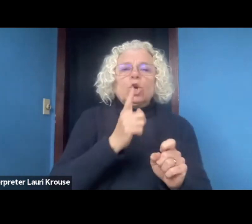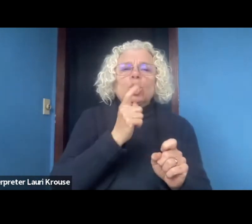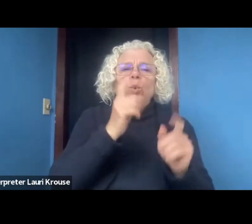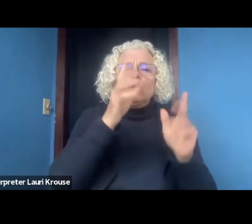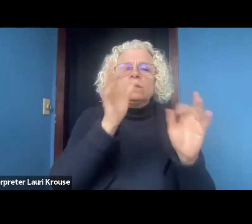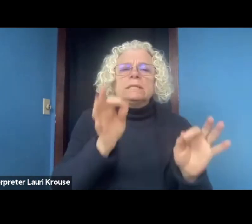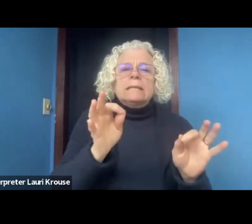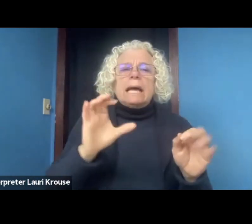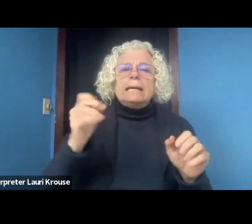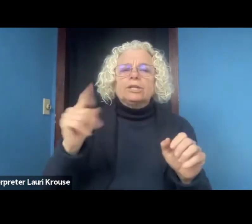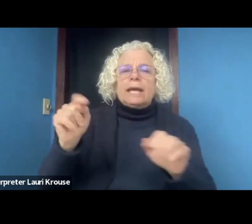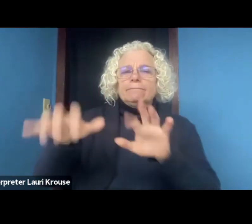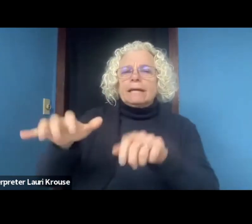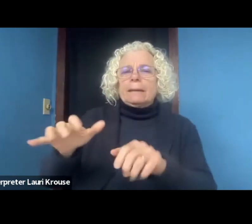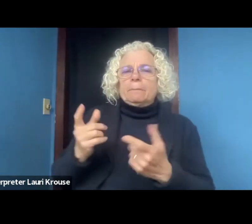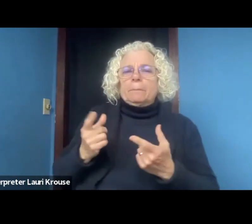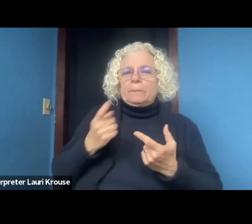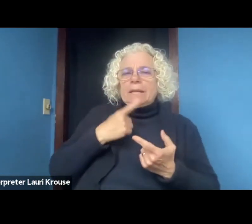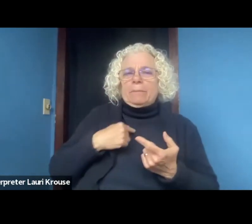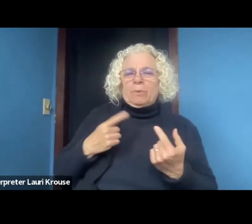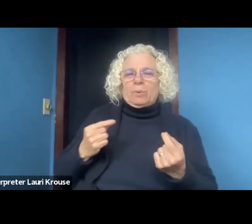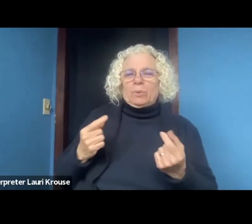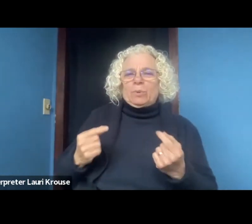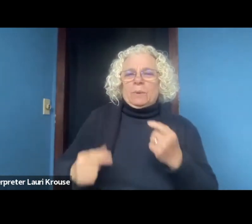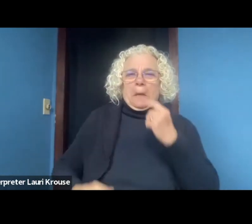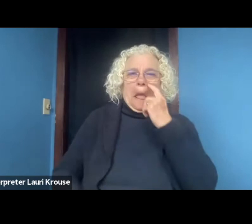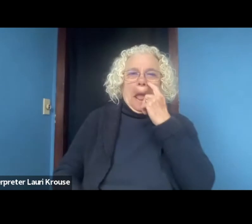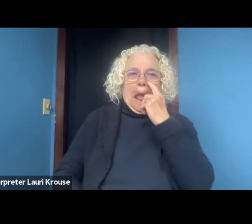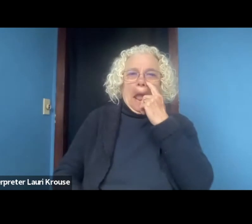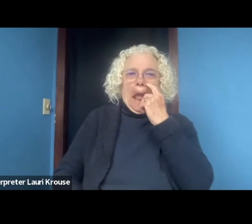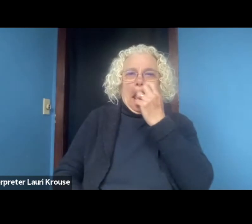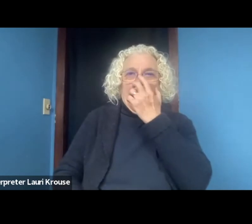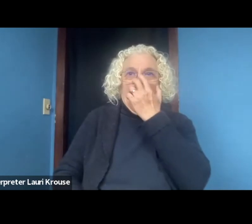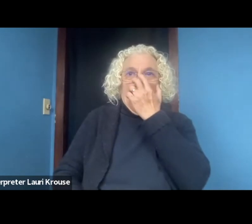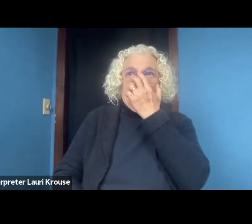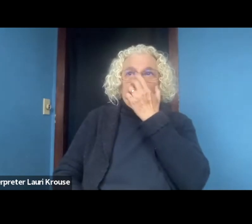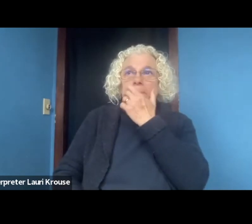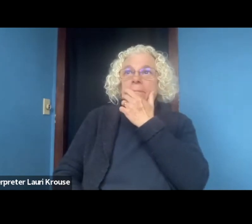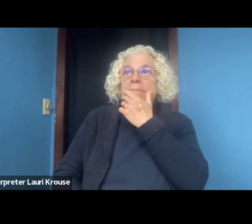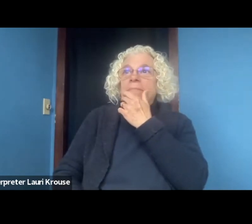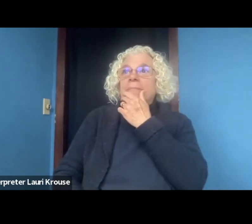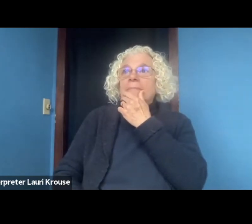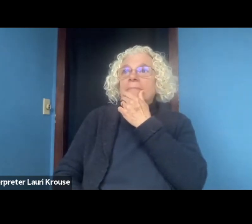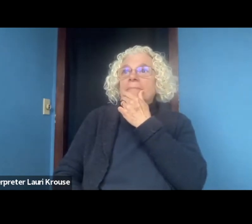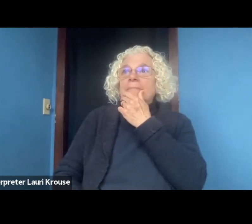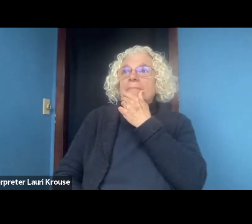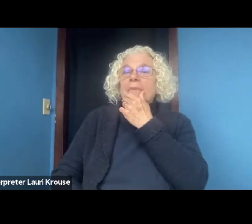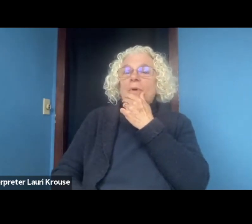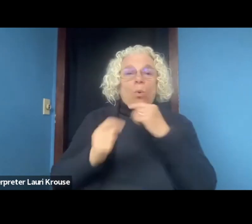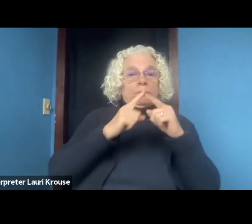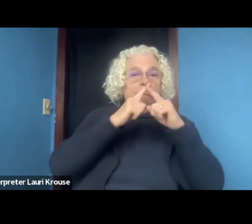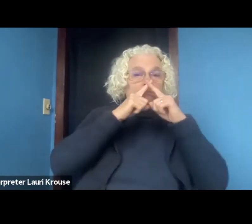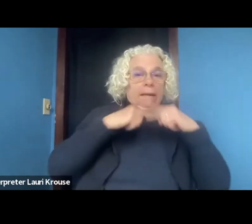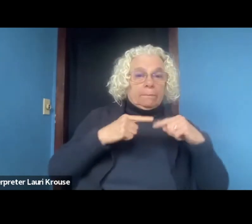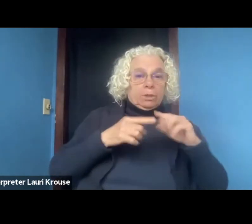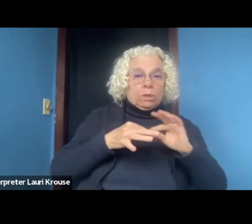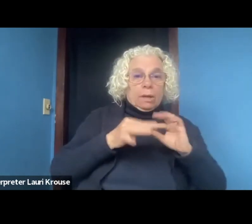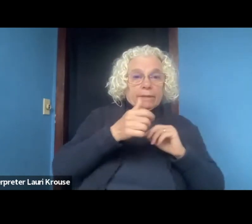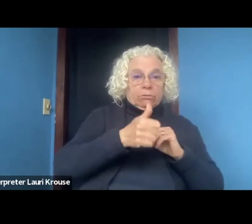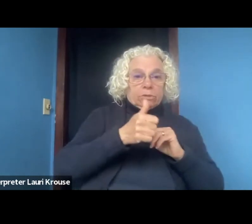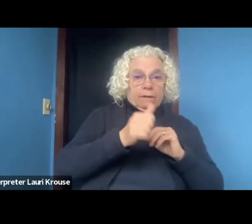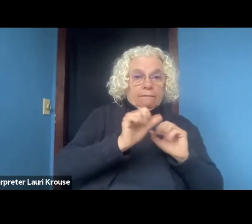in the chat or unmute. What are we going to do? Is that out? Oh, did someone unmute?